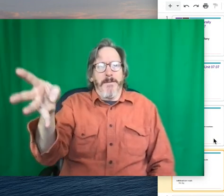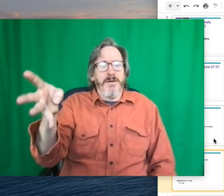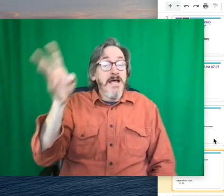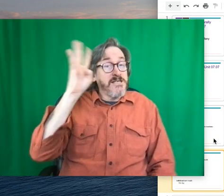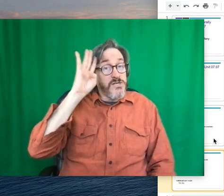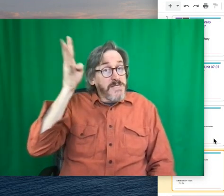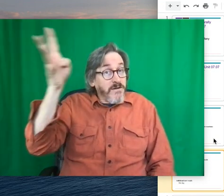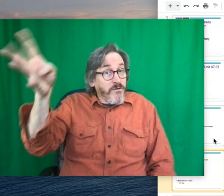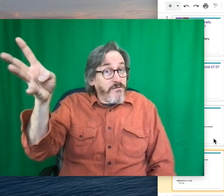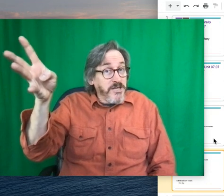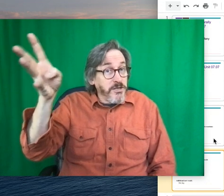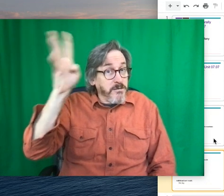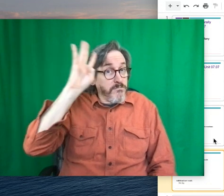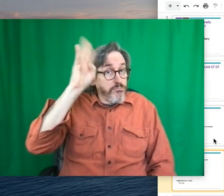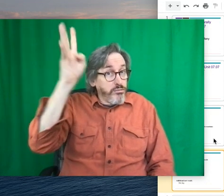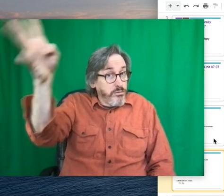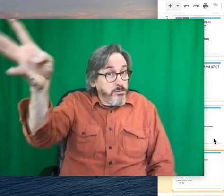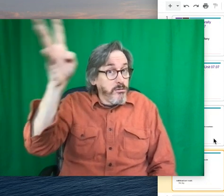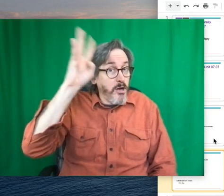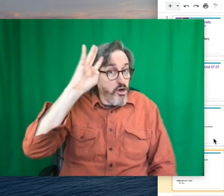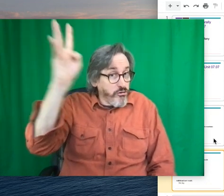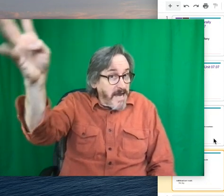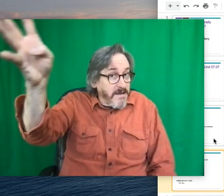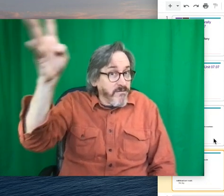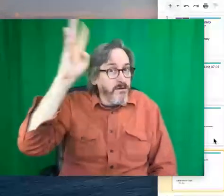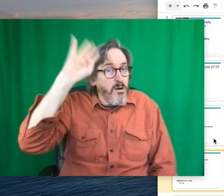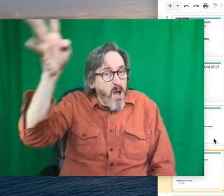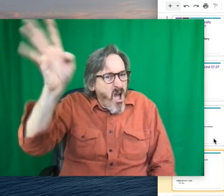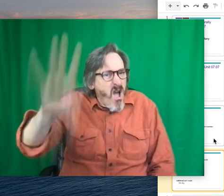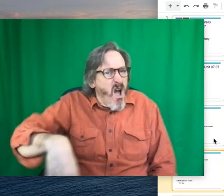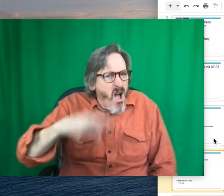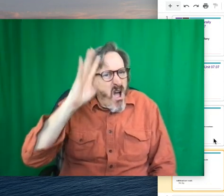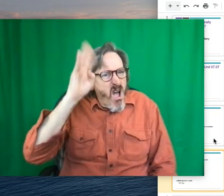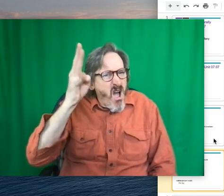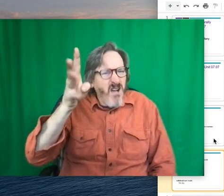making it up. It's also a sign for fiction. Creative.